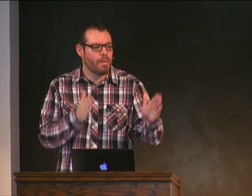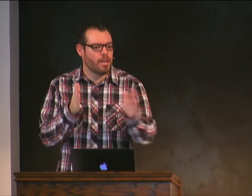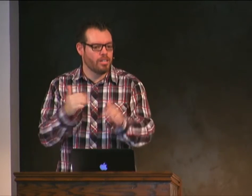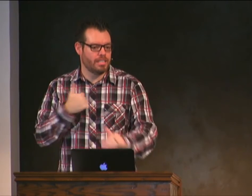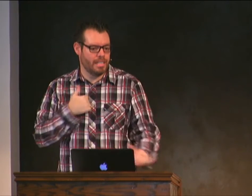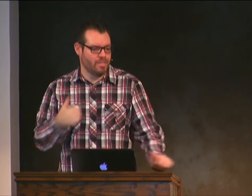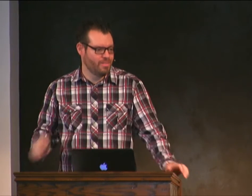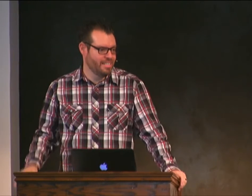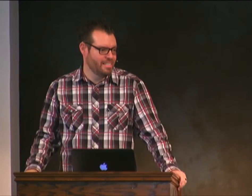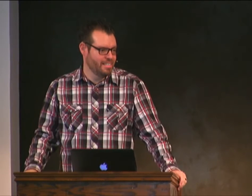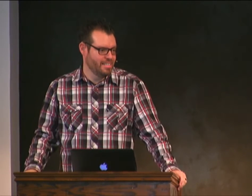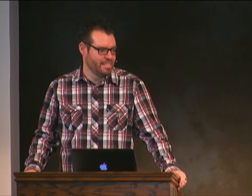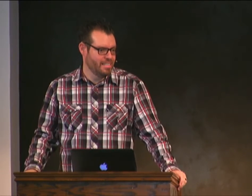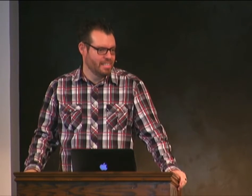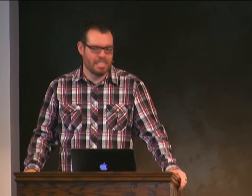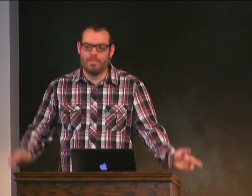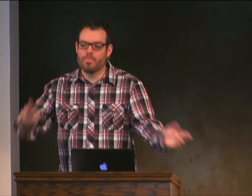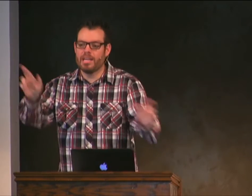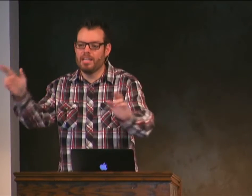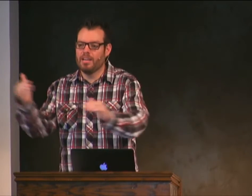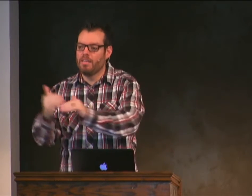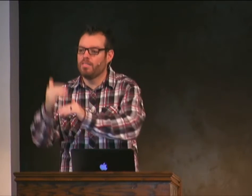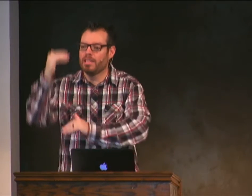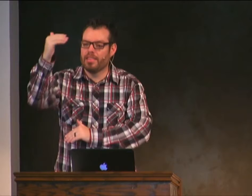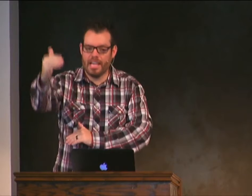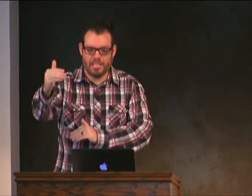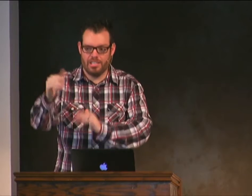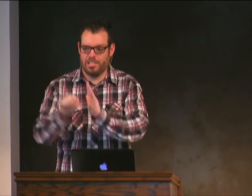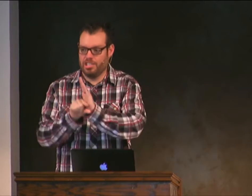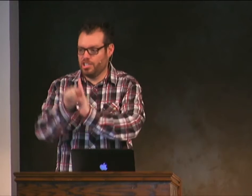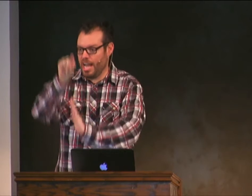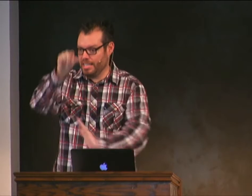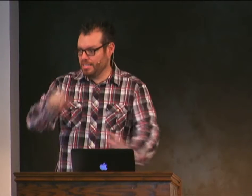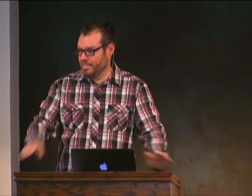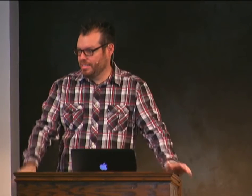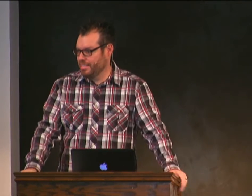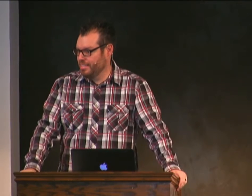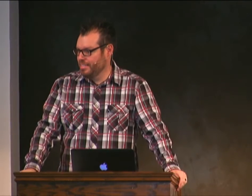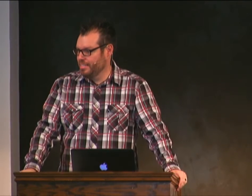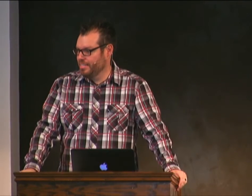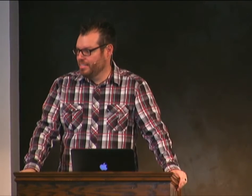we have to prepare ourselves to be ready for the next giant.